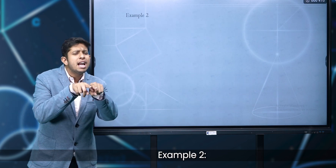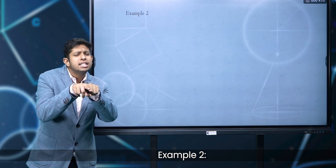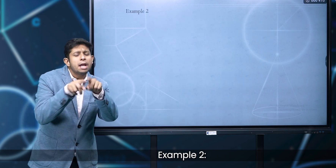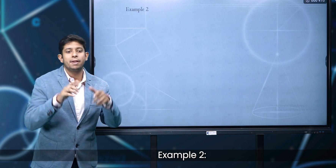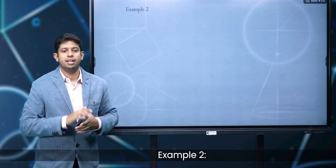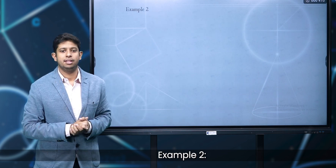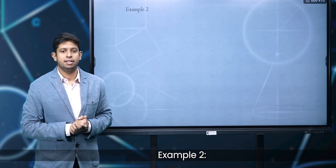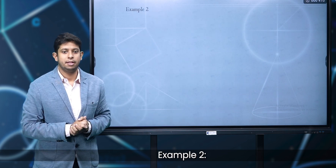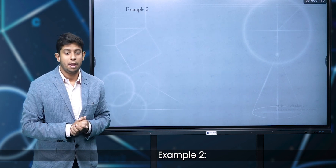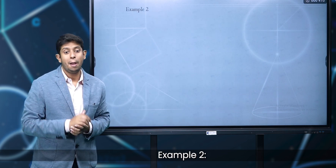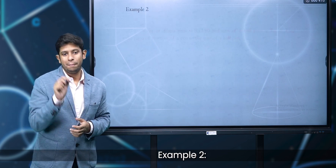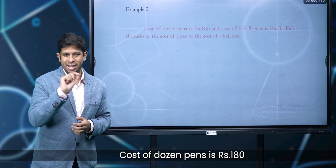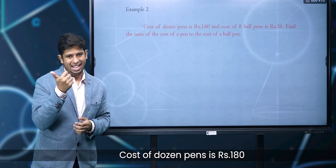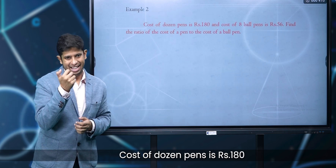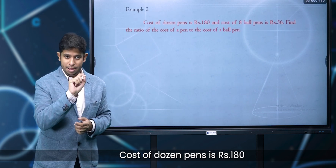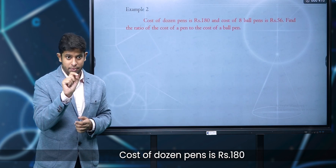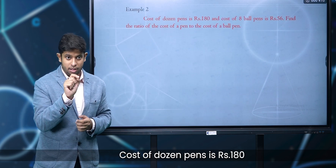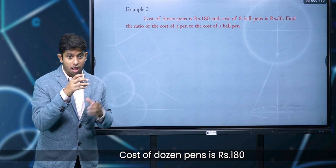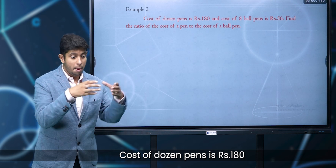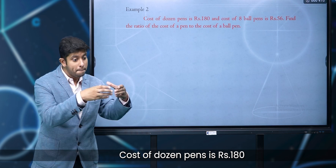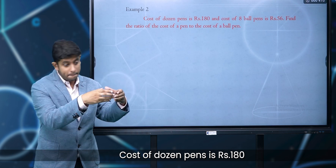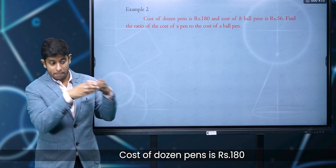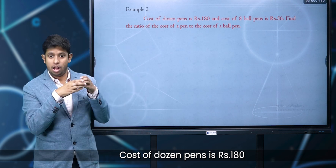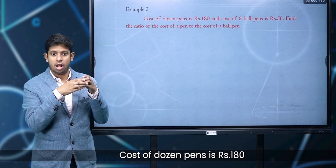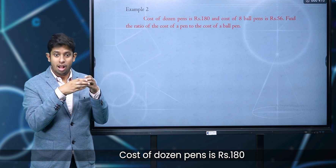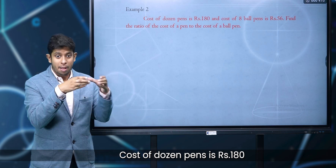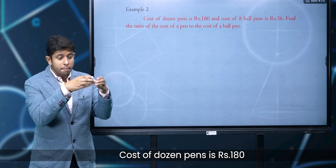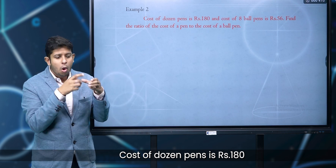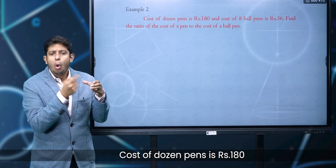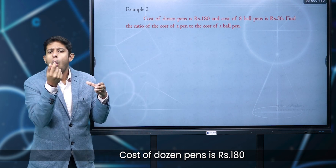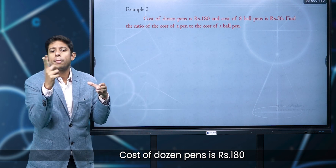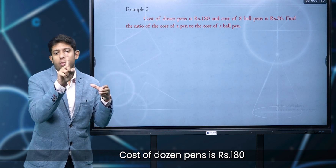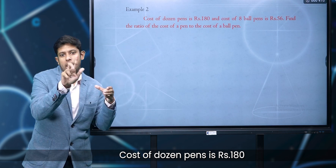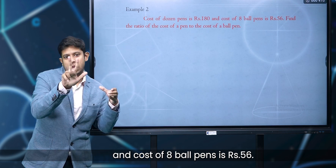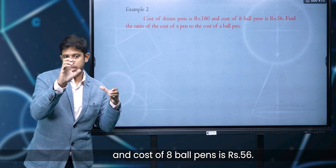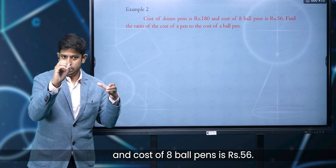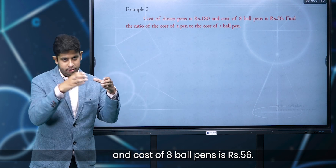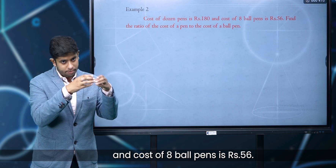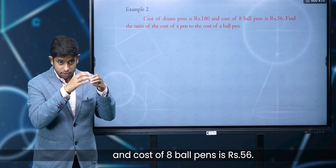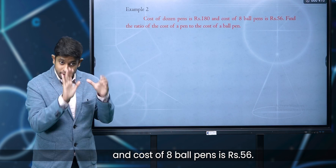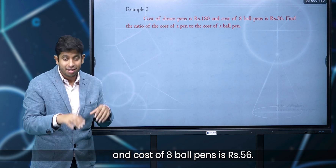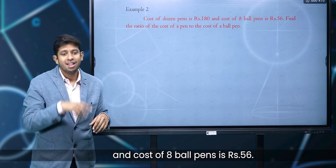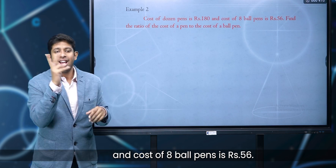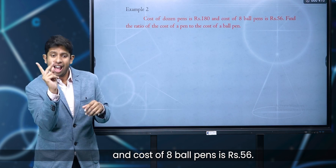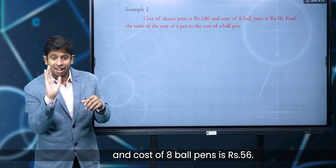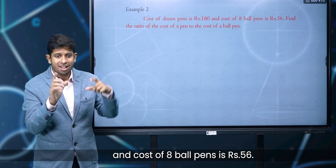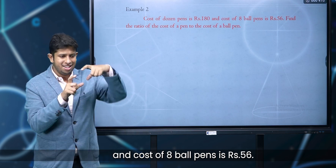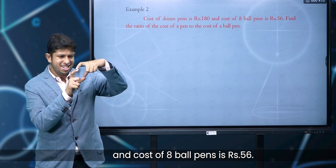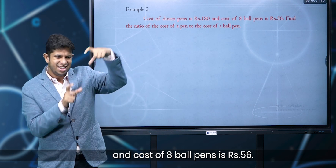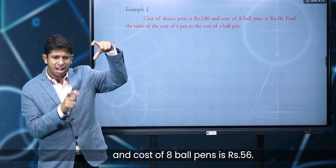Example 2. Cost of dozen pens is rupees 180 and cost of 8 ball pens is rupees